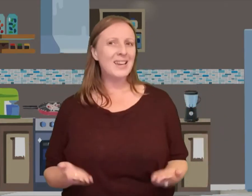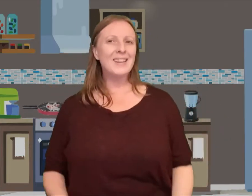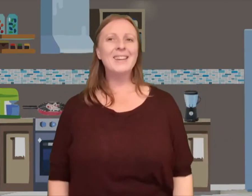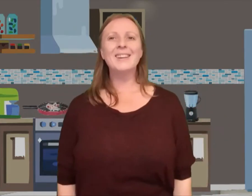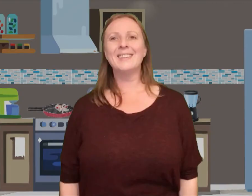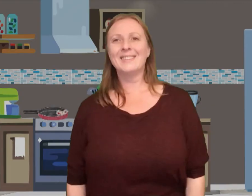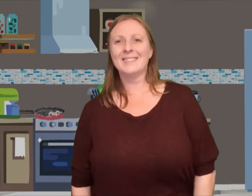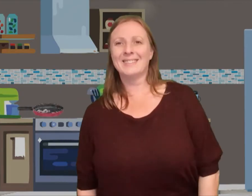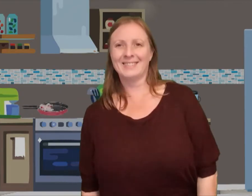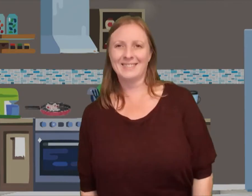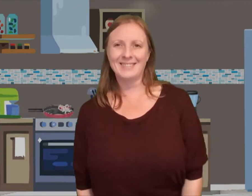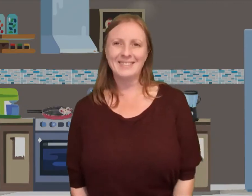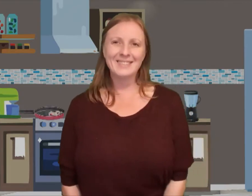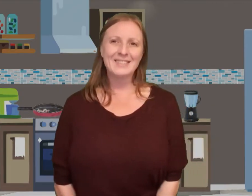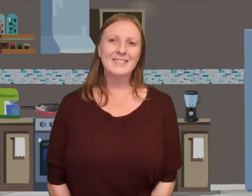today?